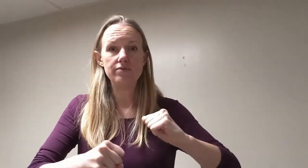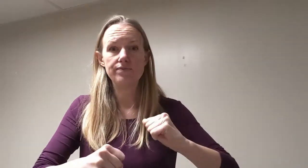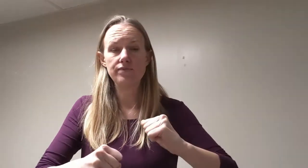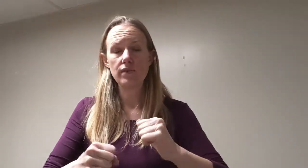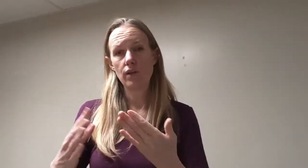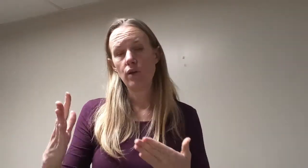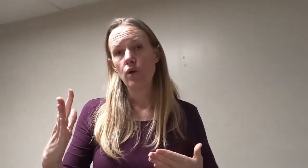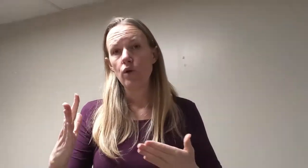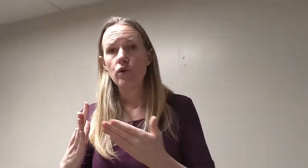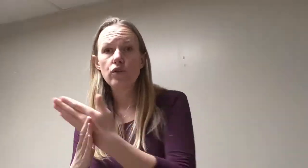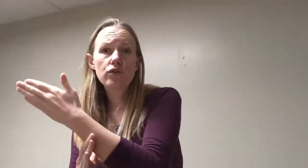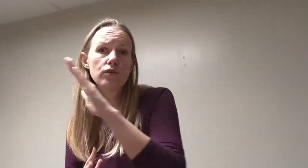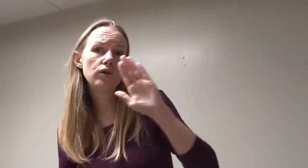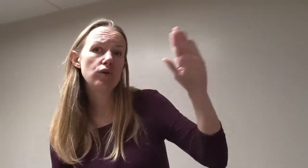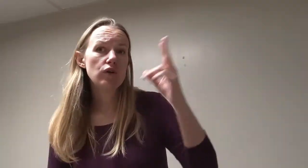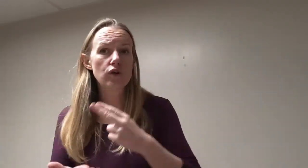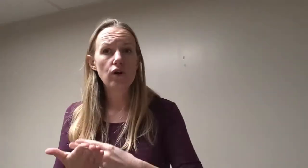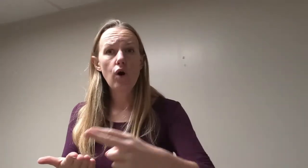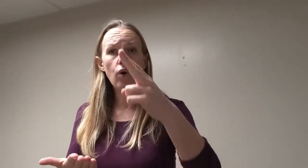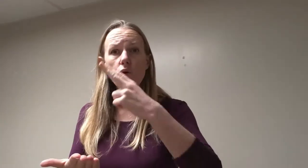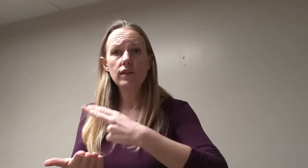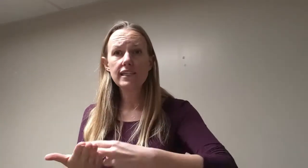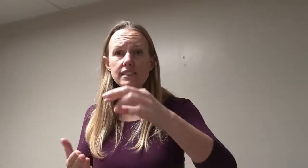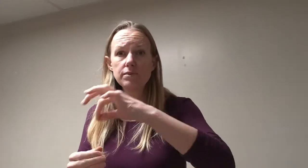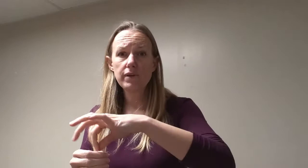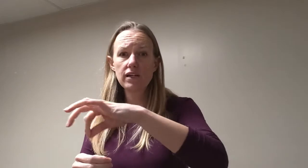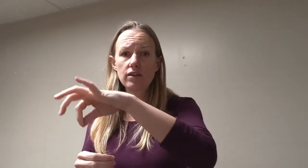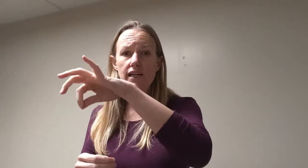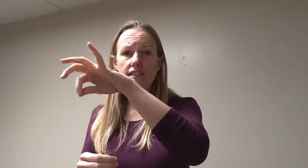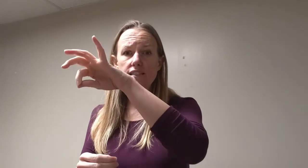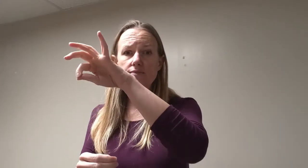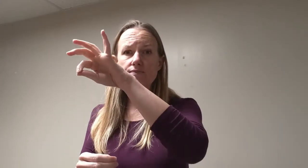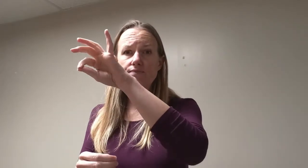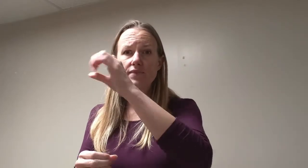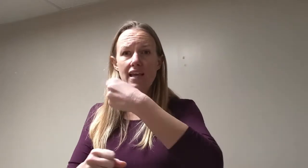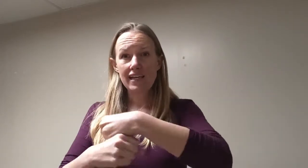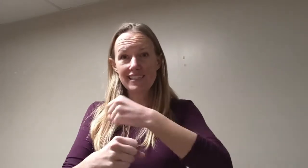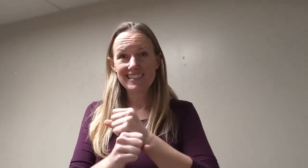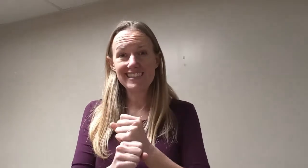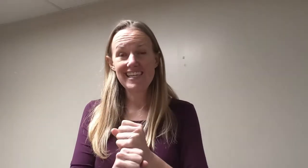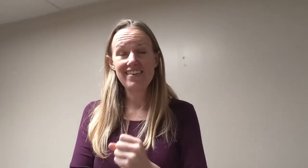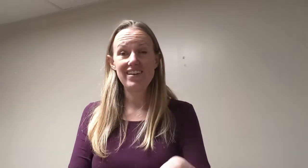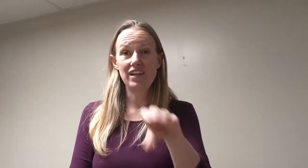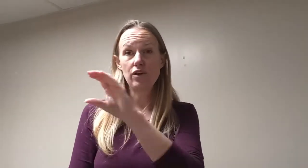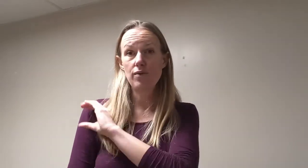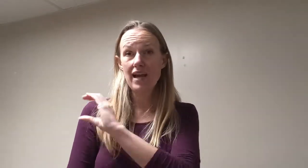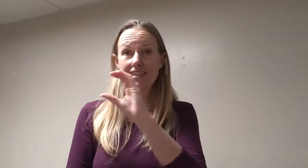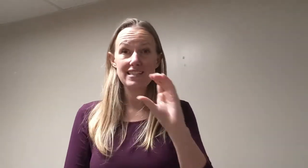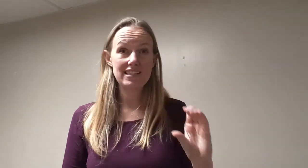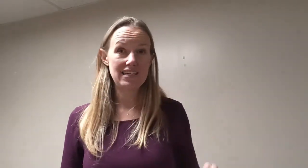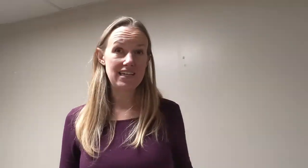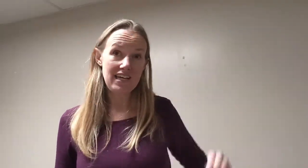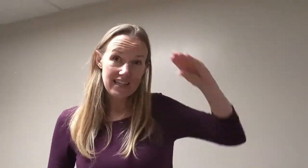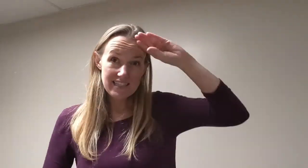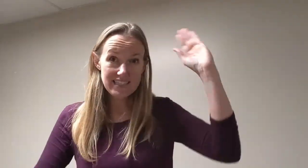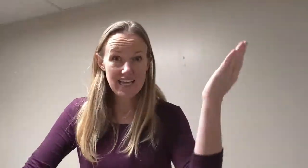Almighty, through your Holy Spirit, conceiving Christ, the